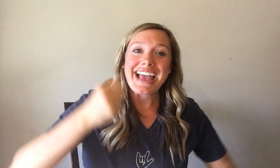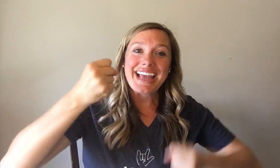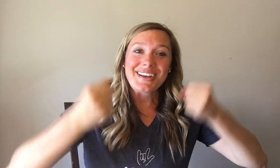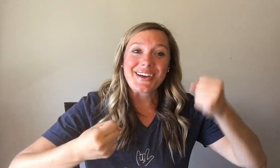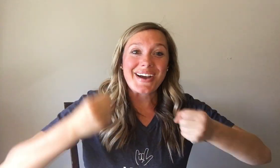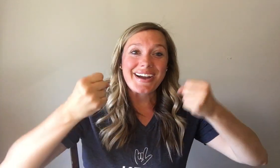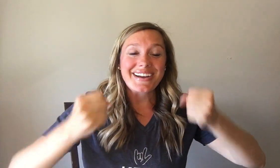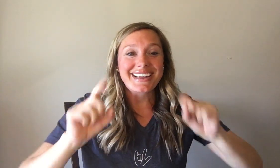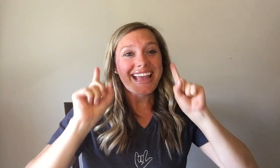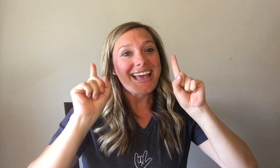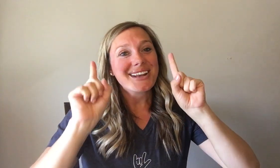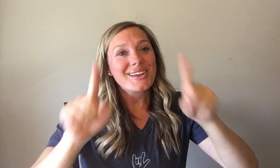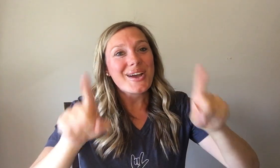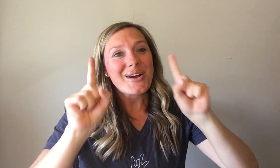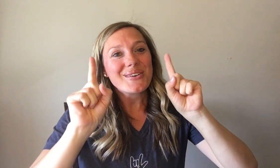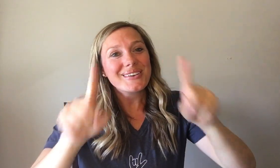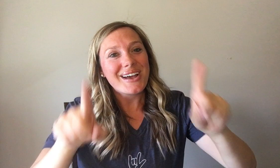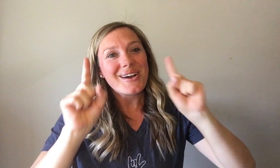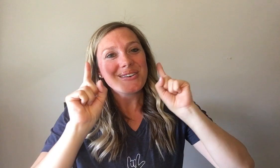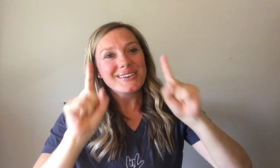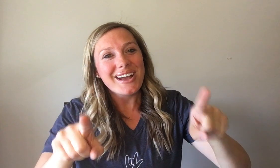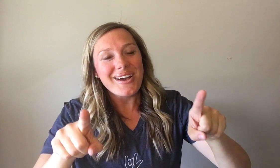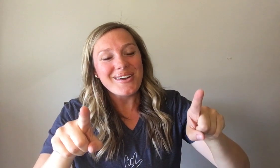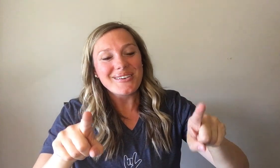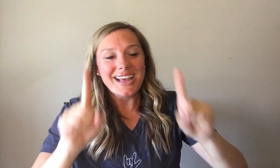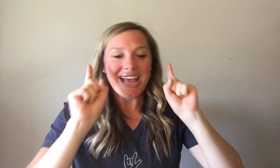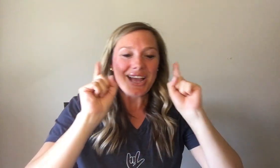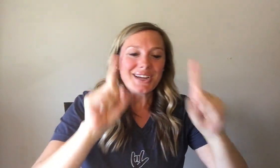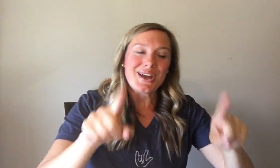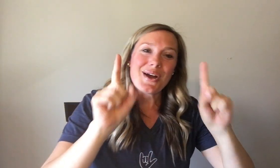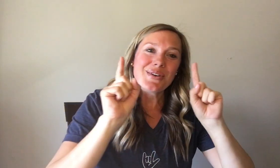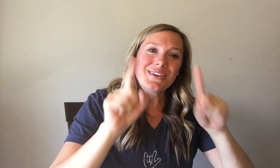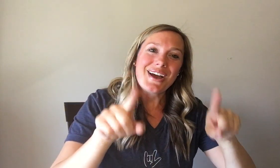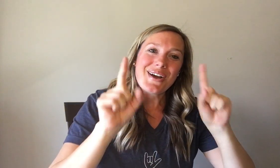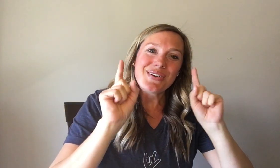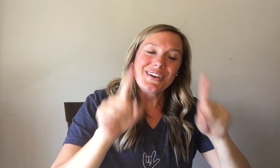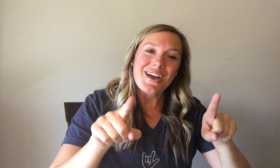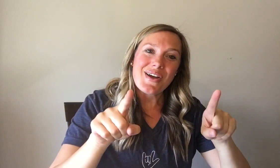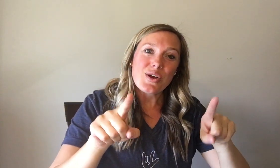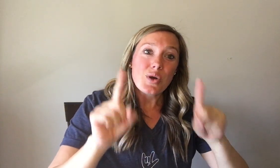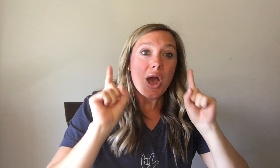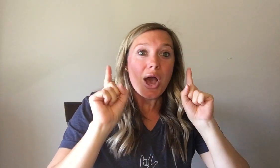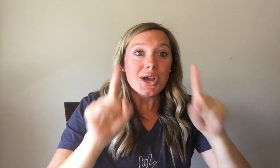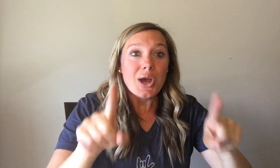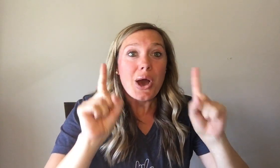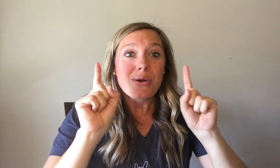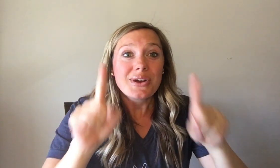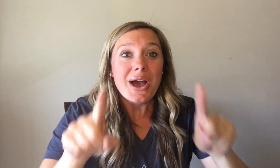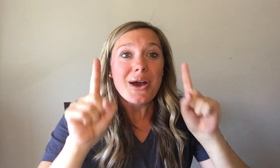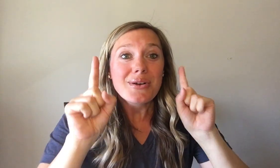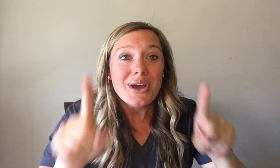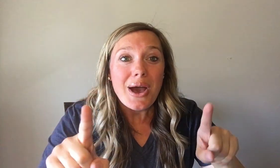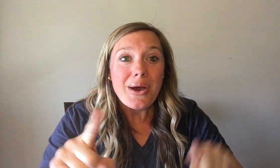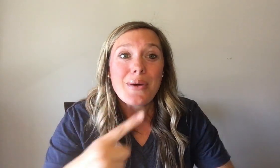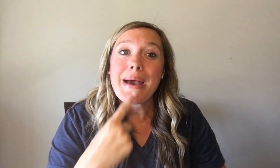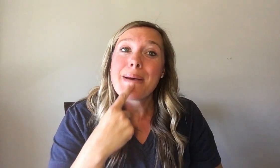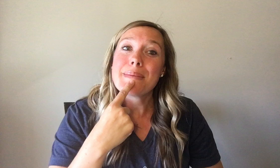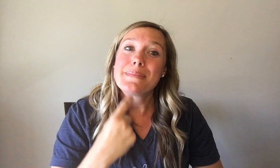red car can go, go, go. Go, go, go. Go, go, go.